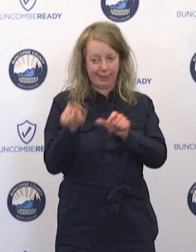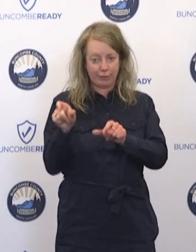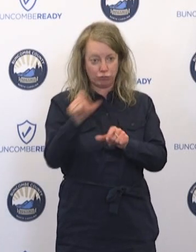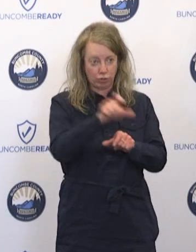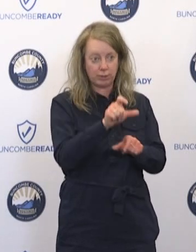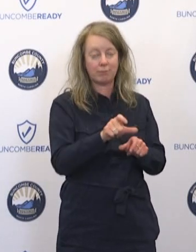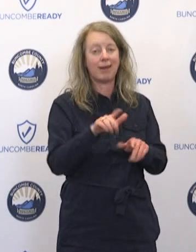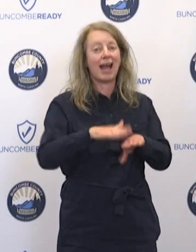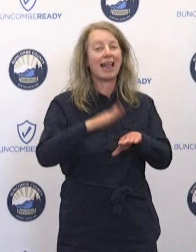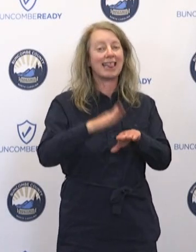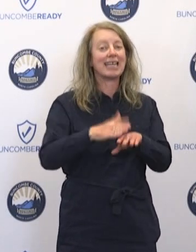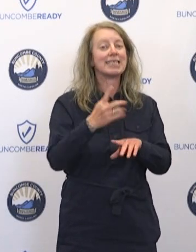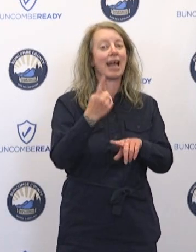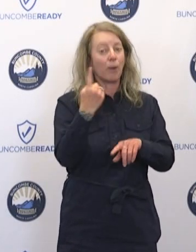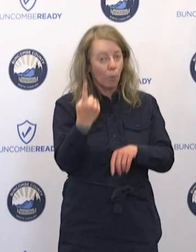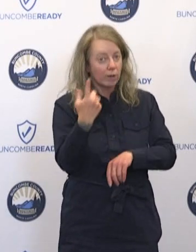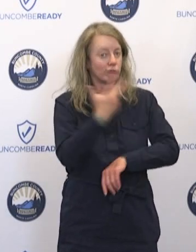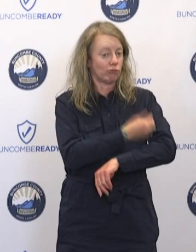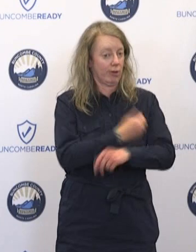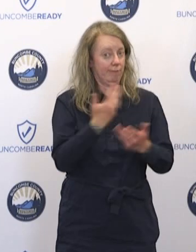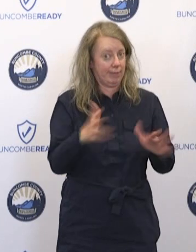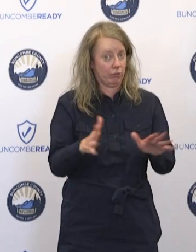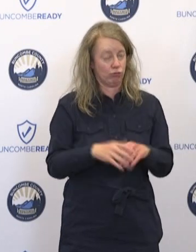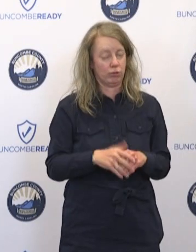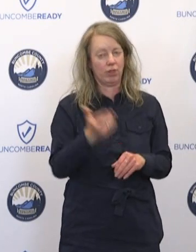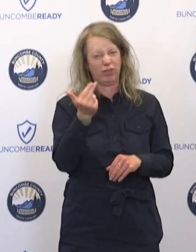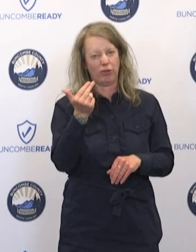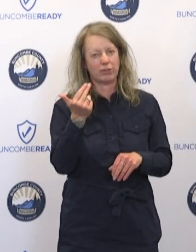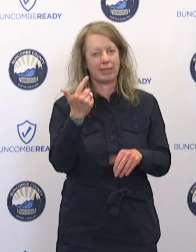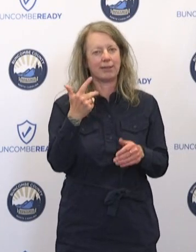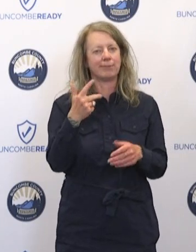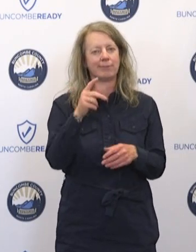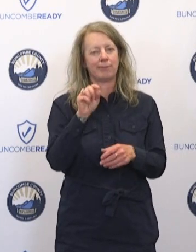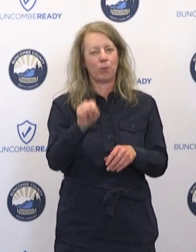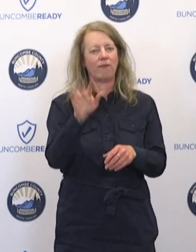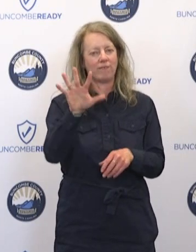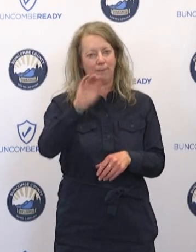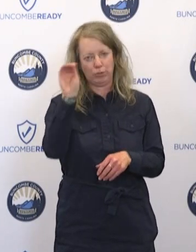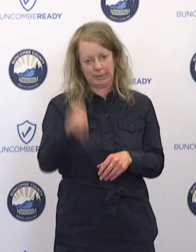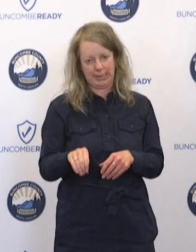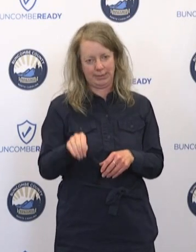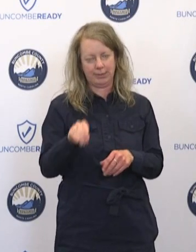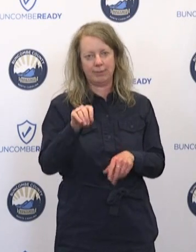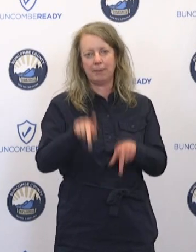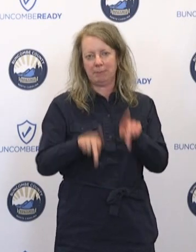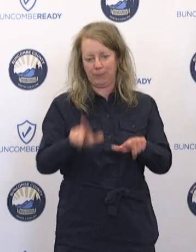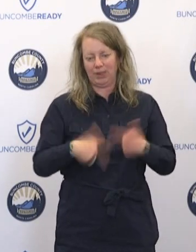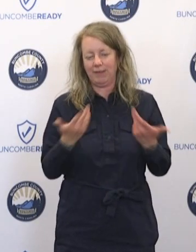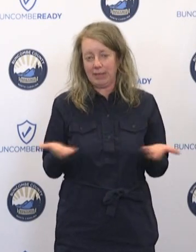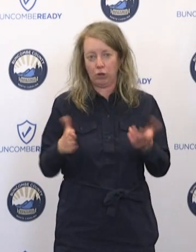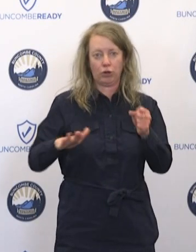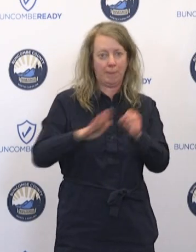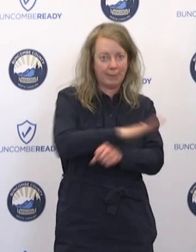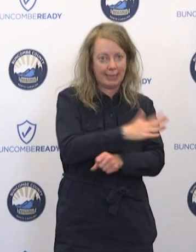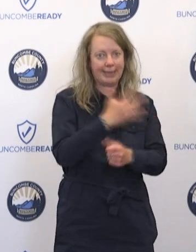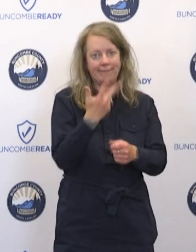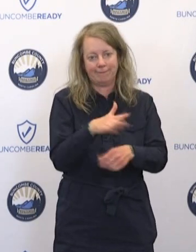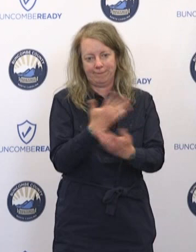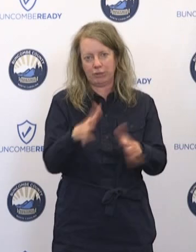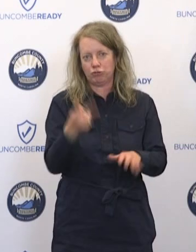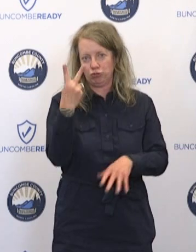been at least partially vaccinated, and 13.5% of the county population has been fully vaccinated.